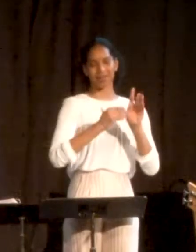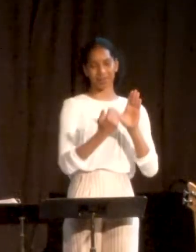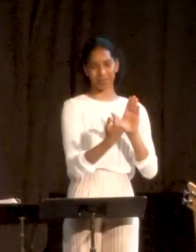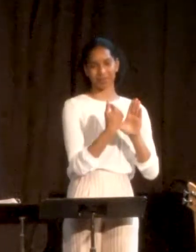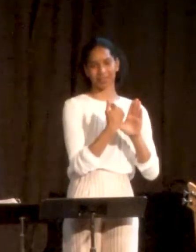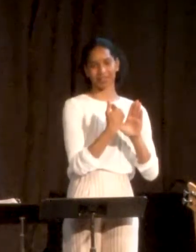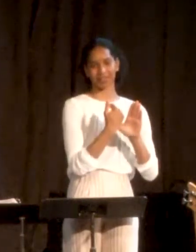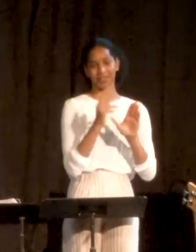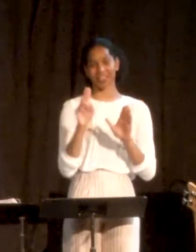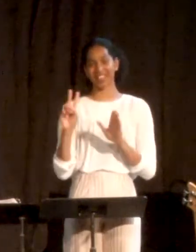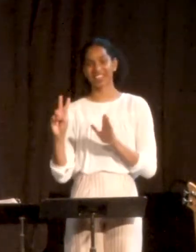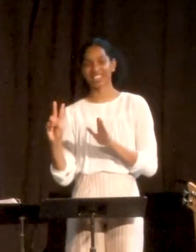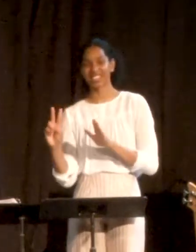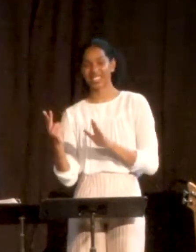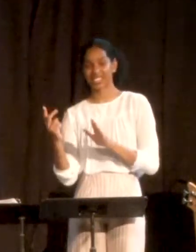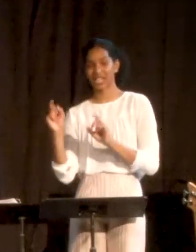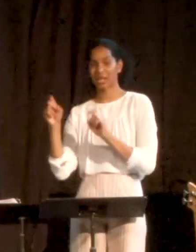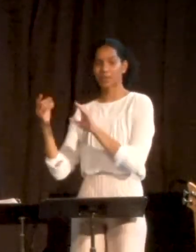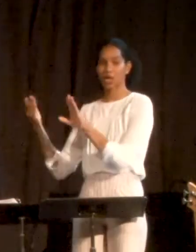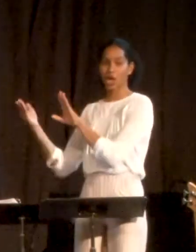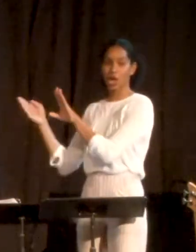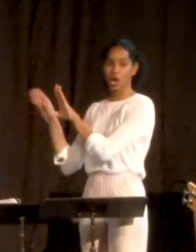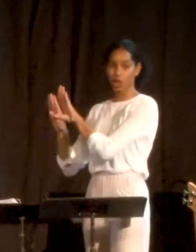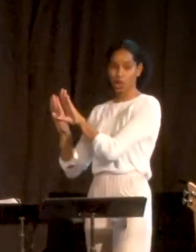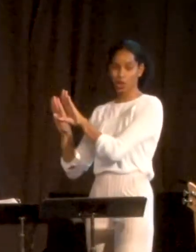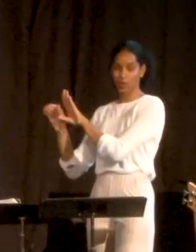is you close the back door.